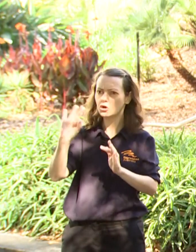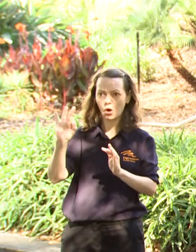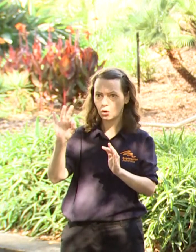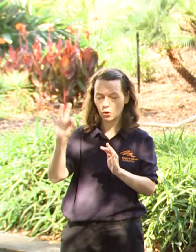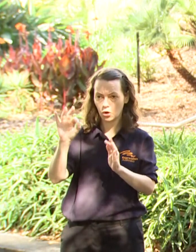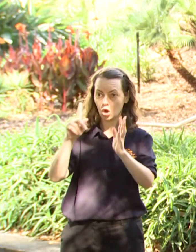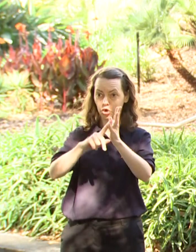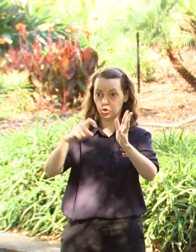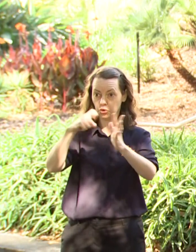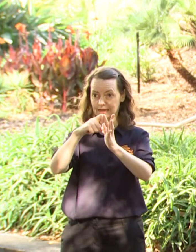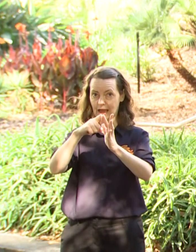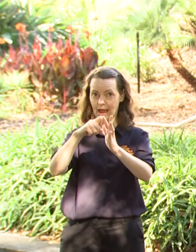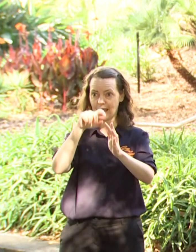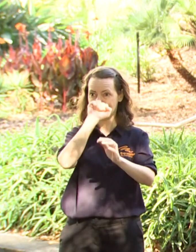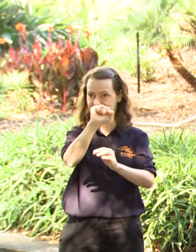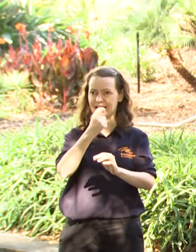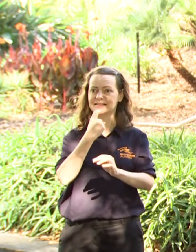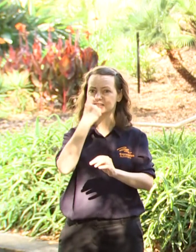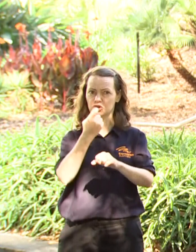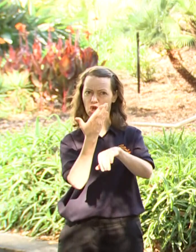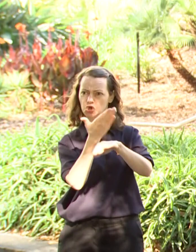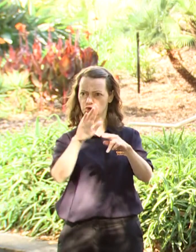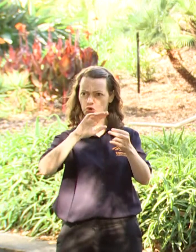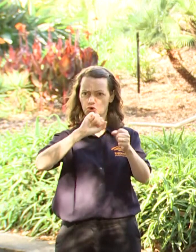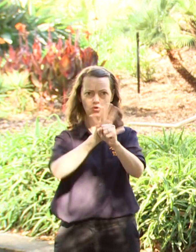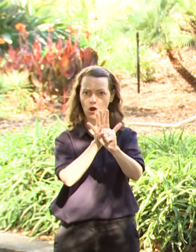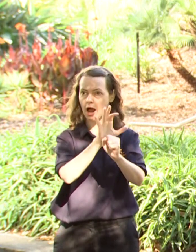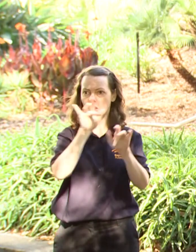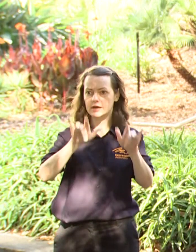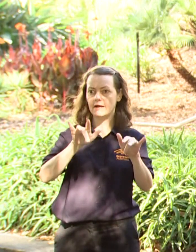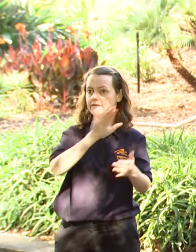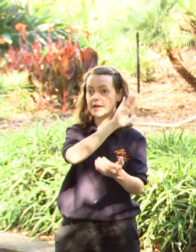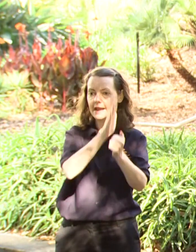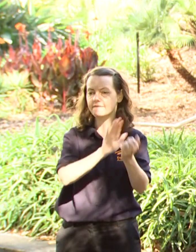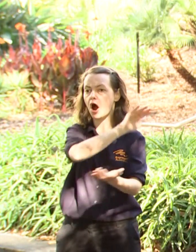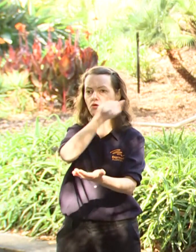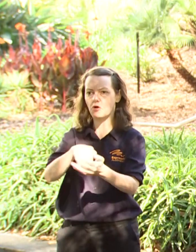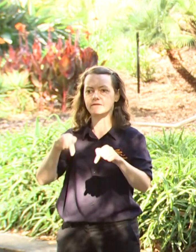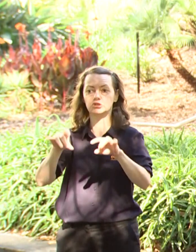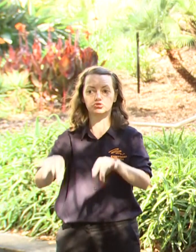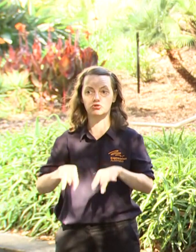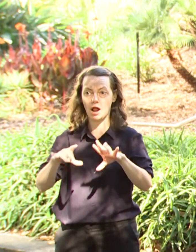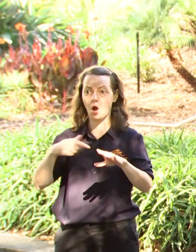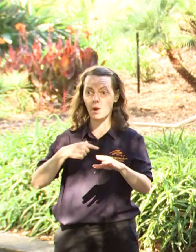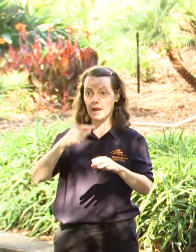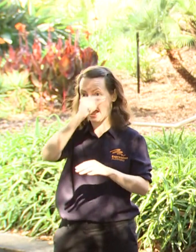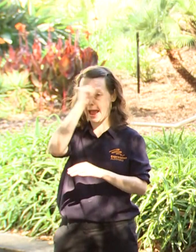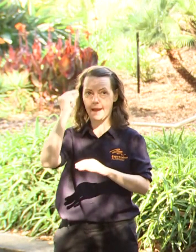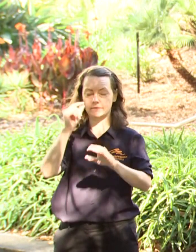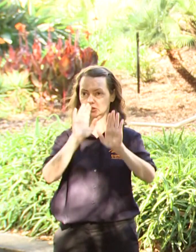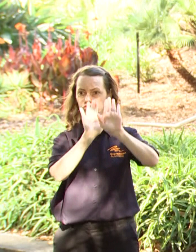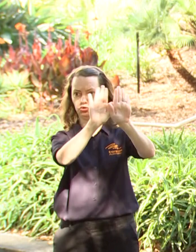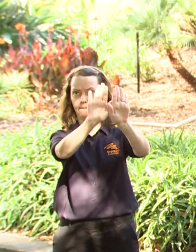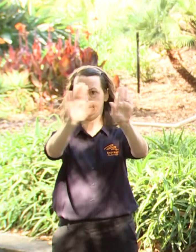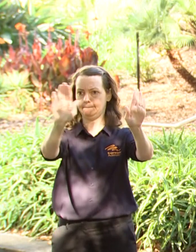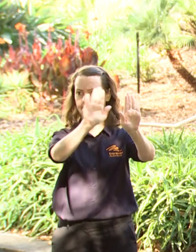moment, that is so much more infectious, is not here. It has not been here, and it is our aim to keep it out. We've had